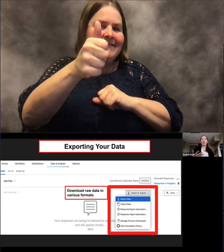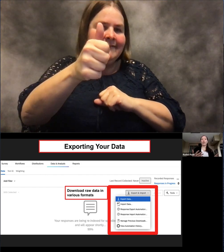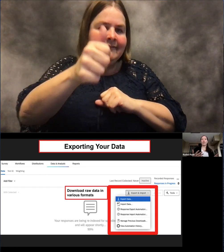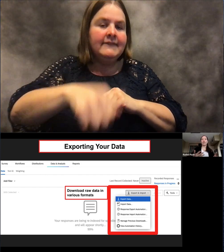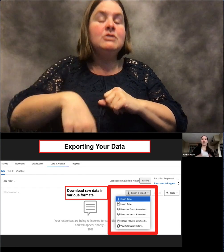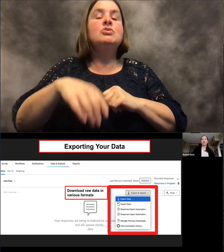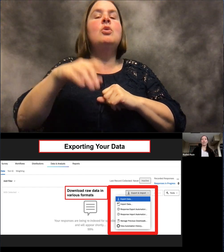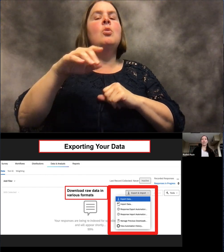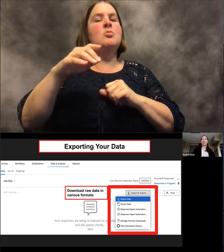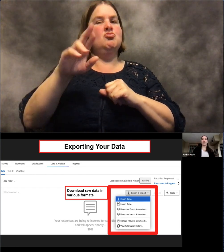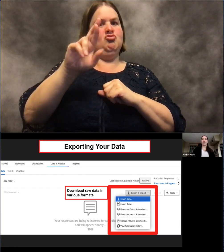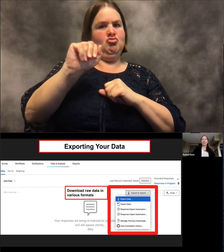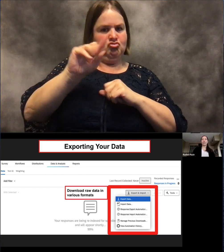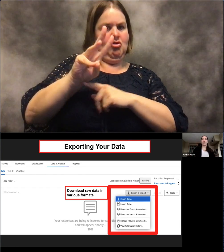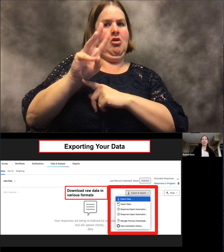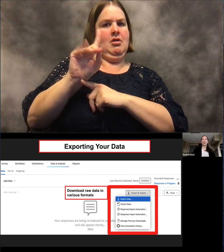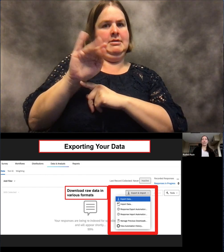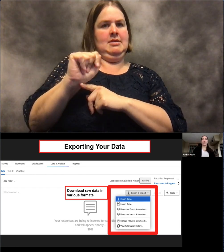raw data